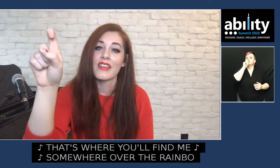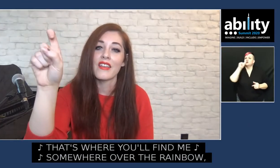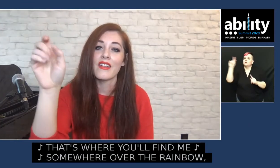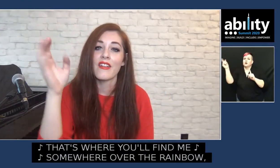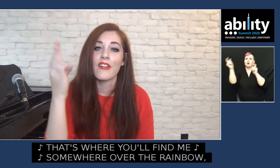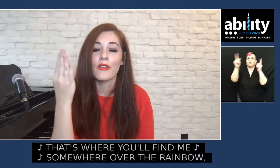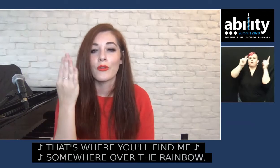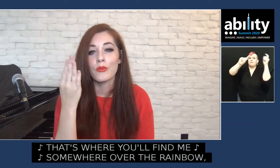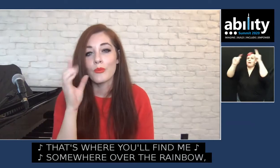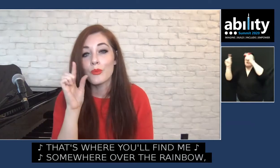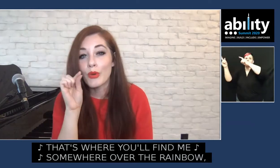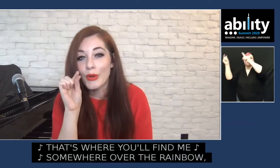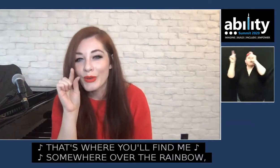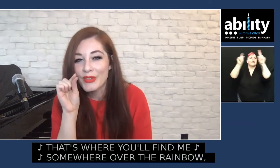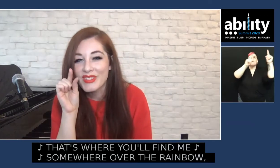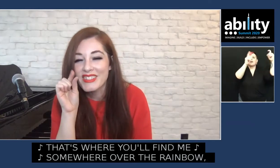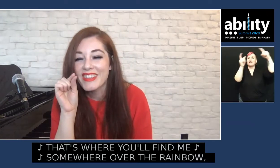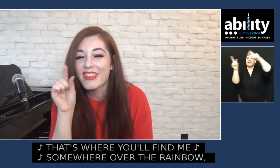fly,